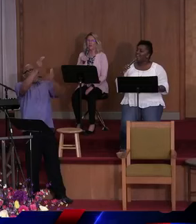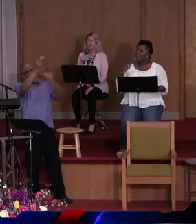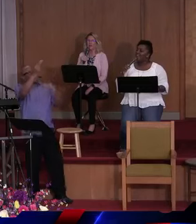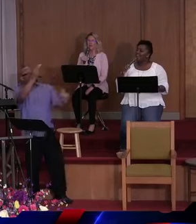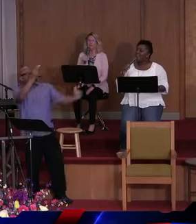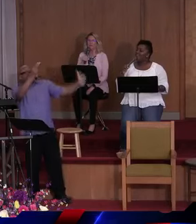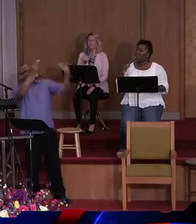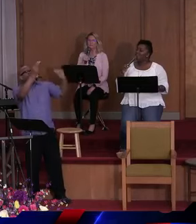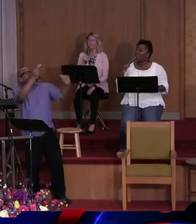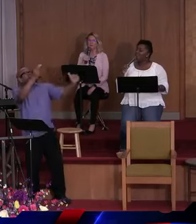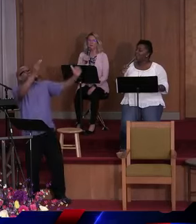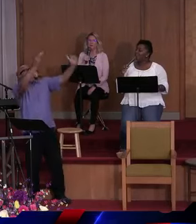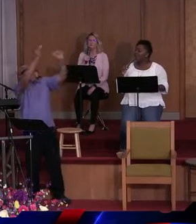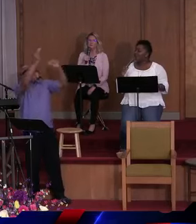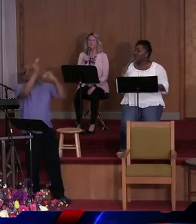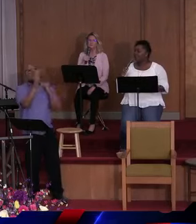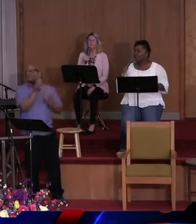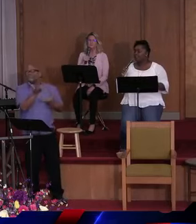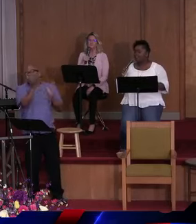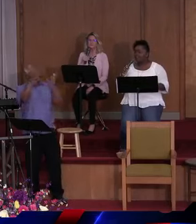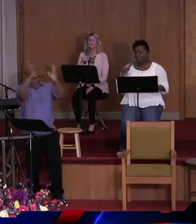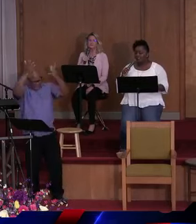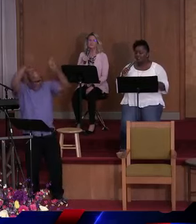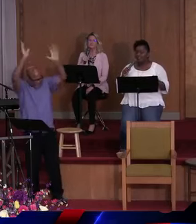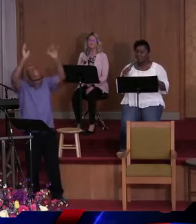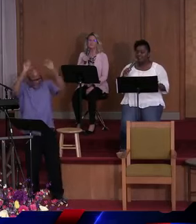I lift you up.